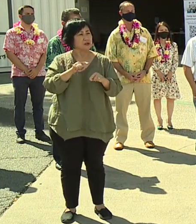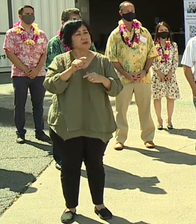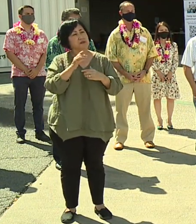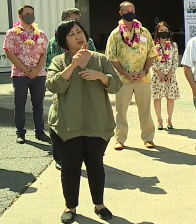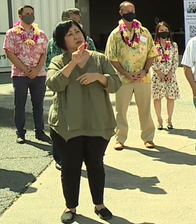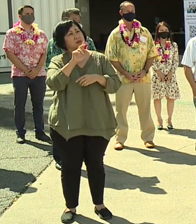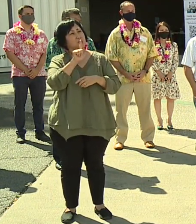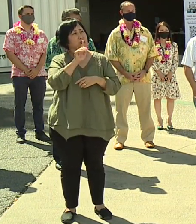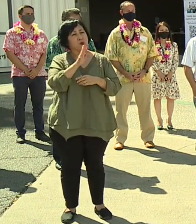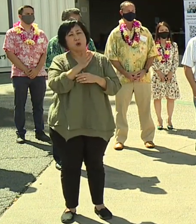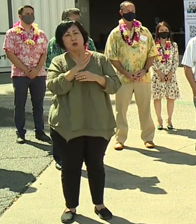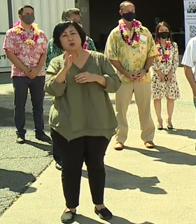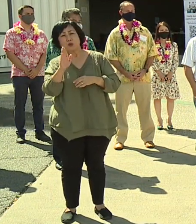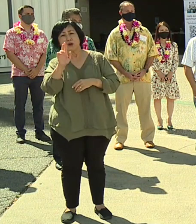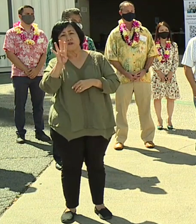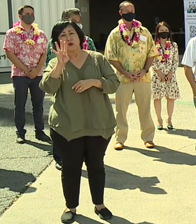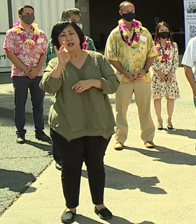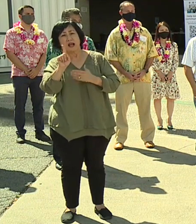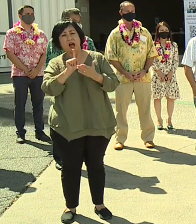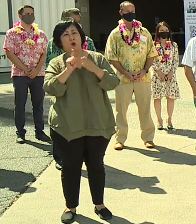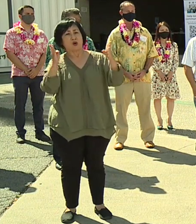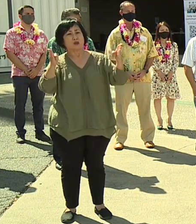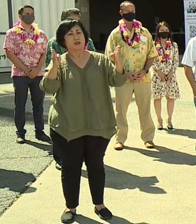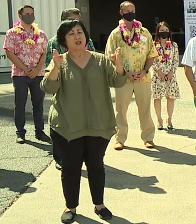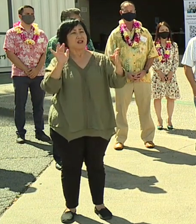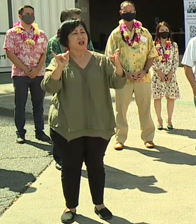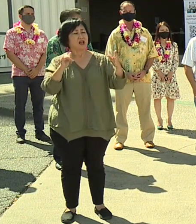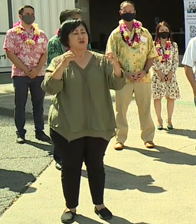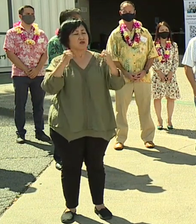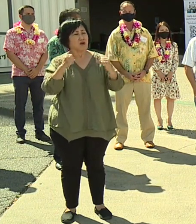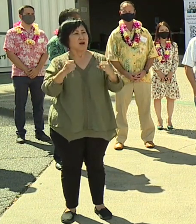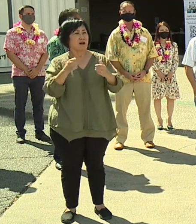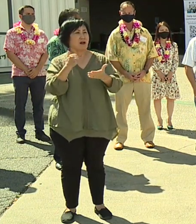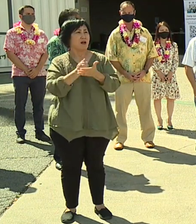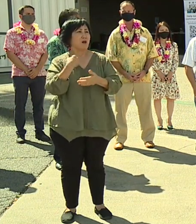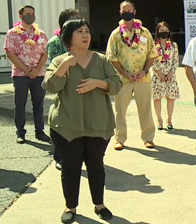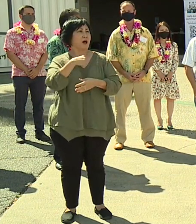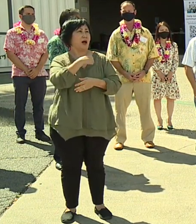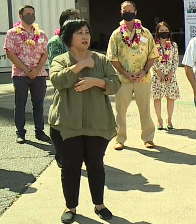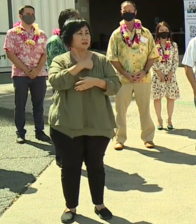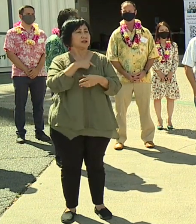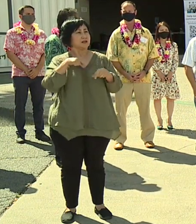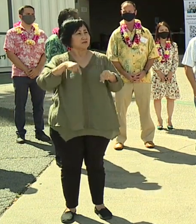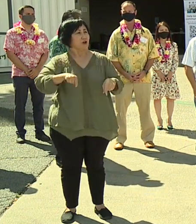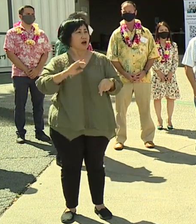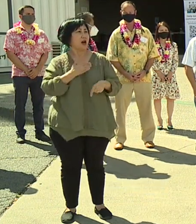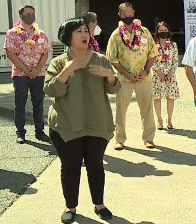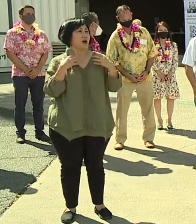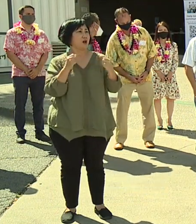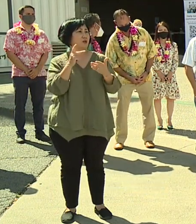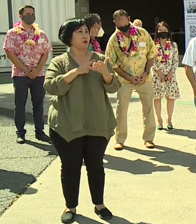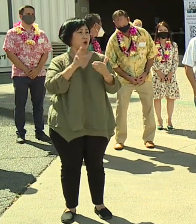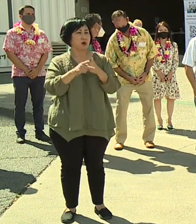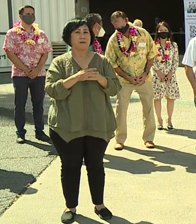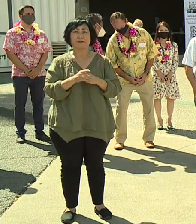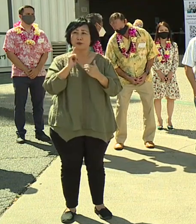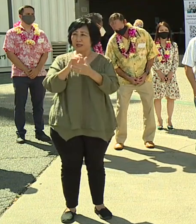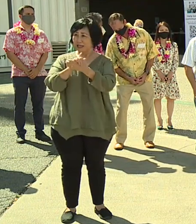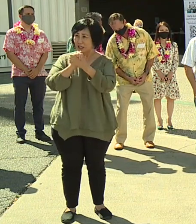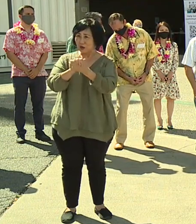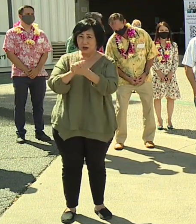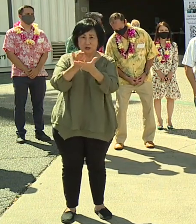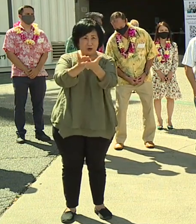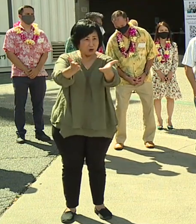a fundamental strategy and foundation upon which we build our public health program. So I just really wanted to